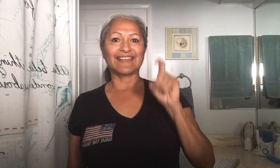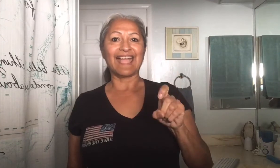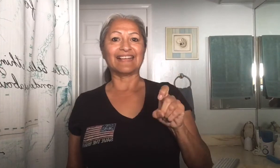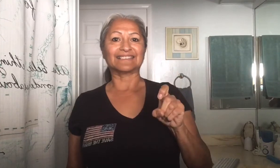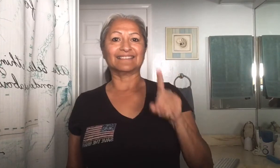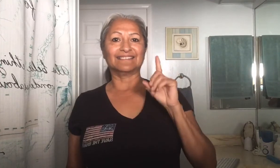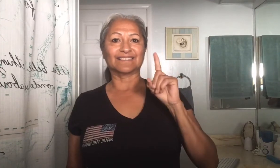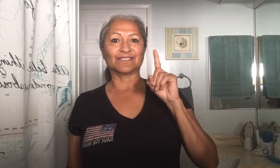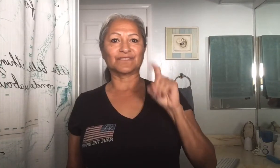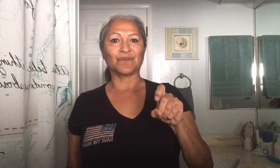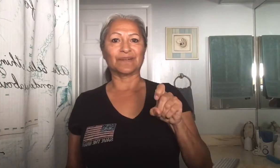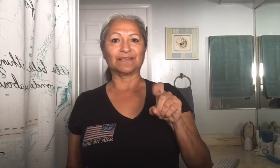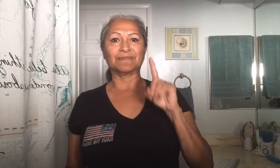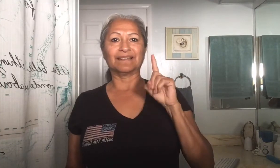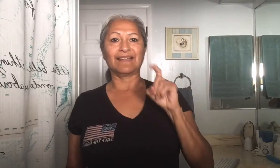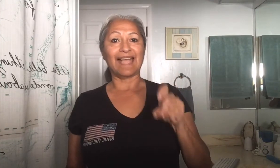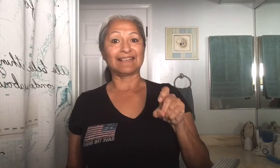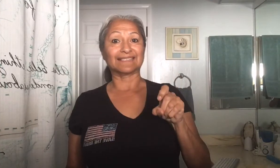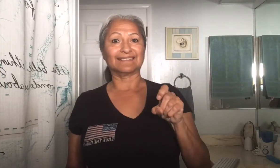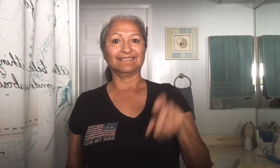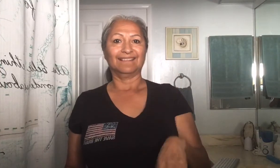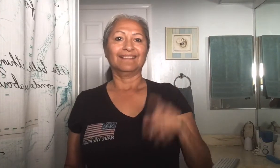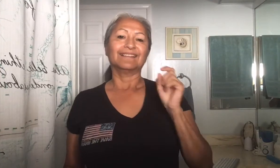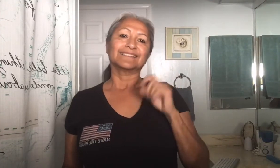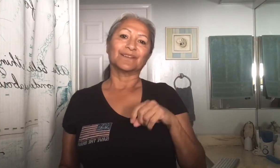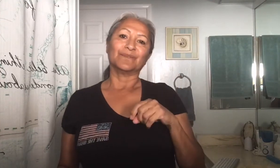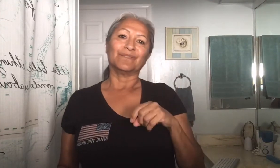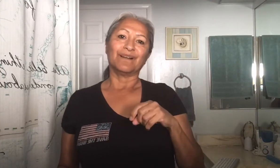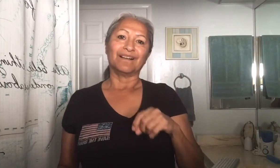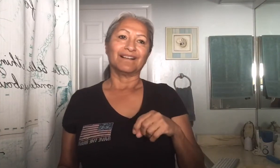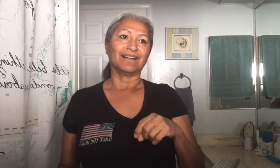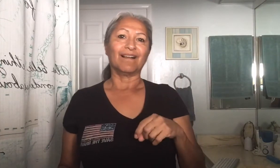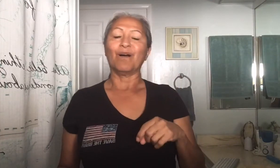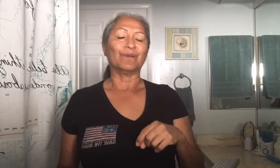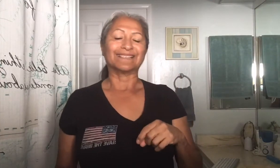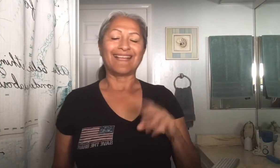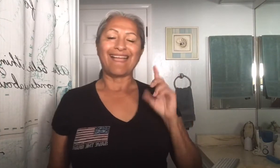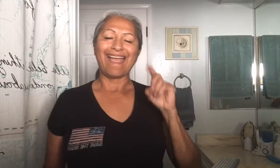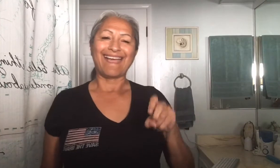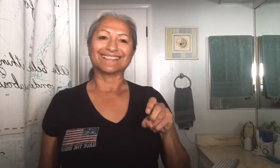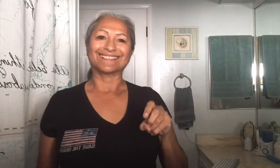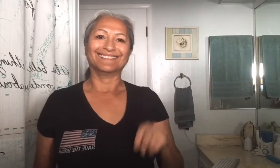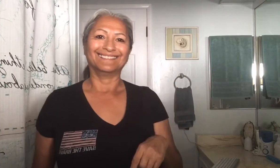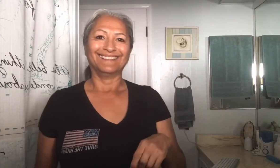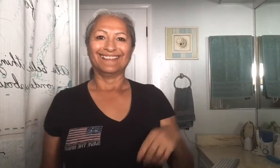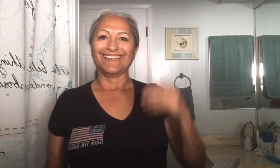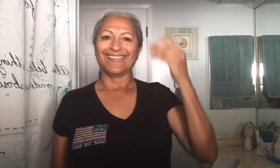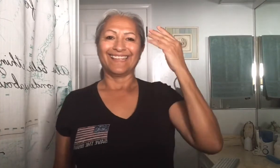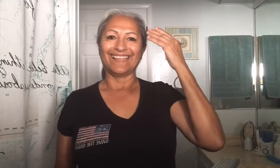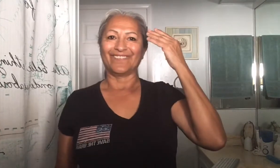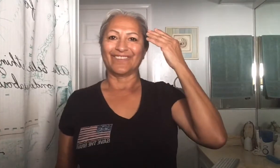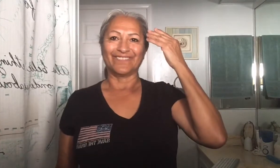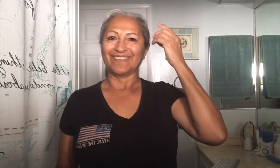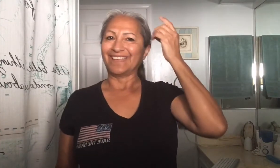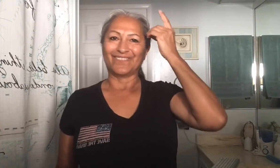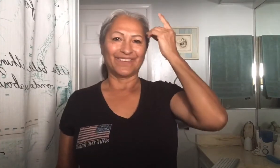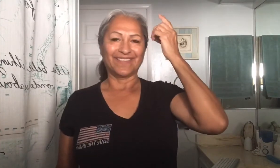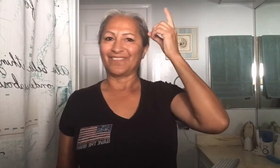ask. Just goes forward a little bit. Ask. So always ask if you